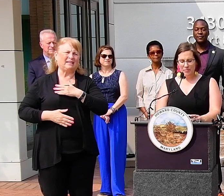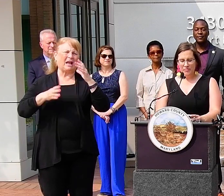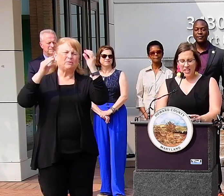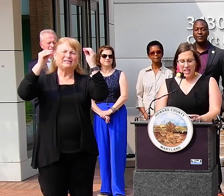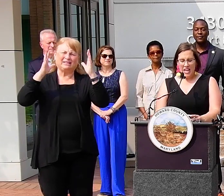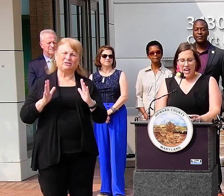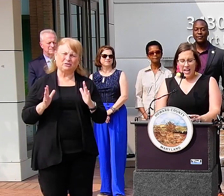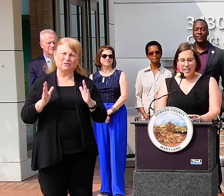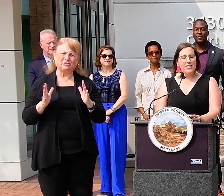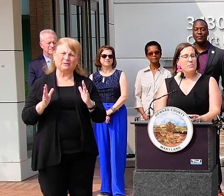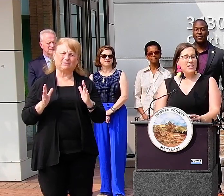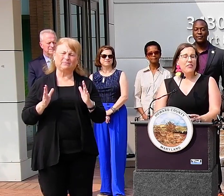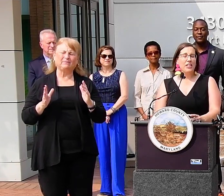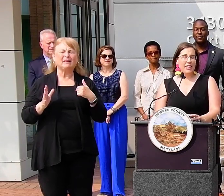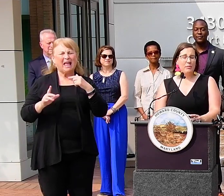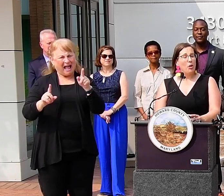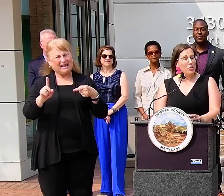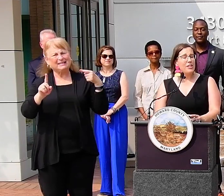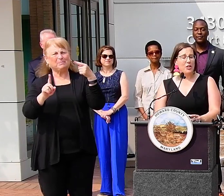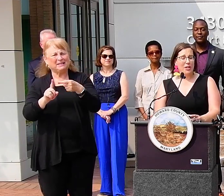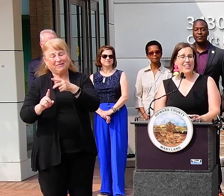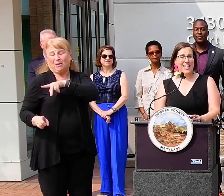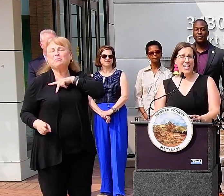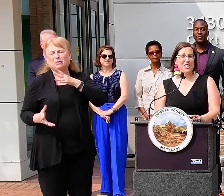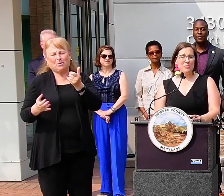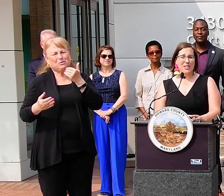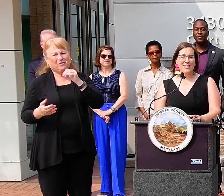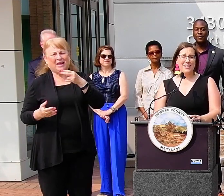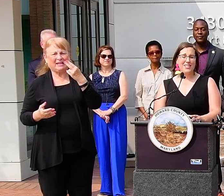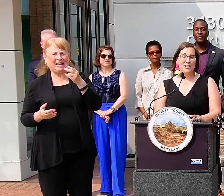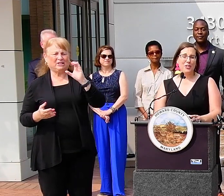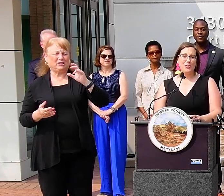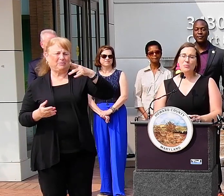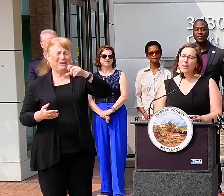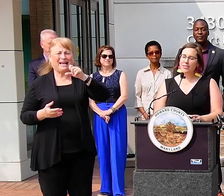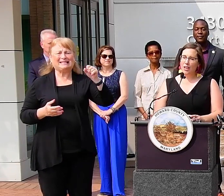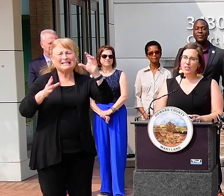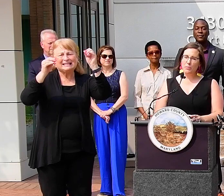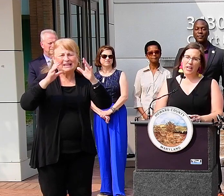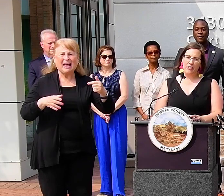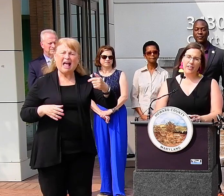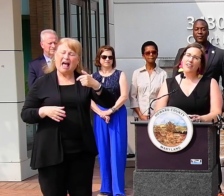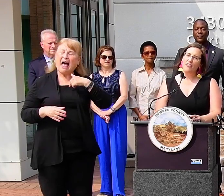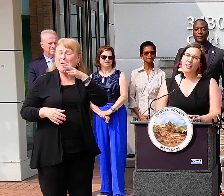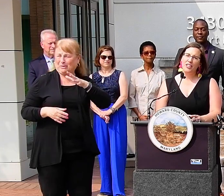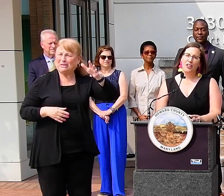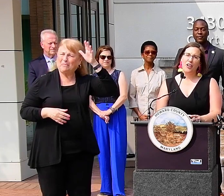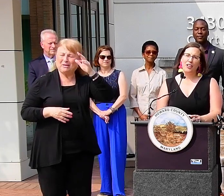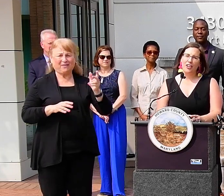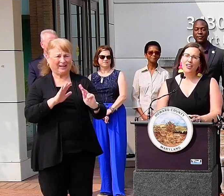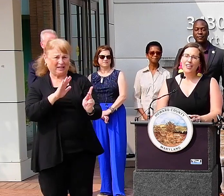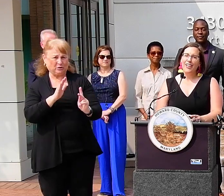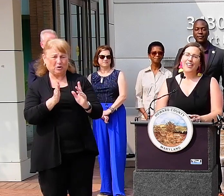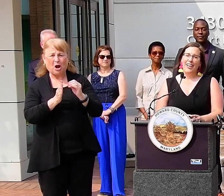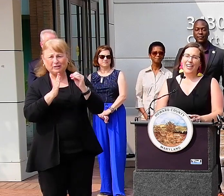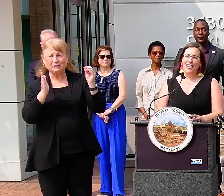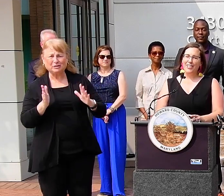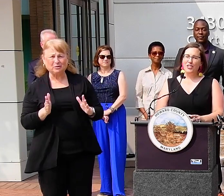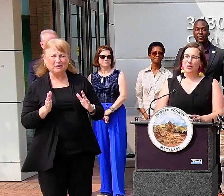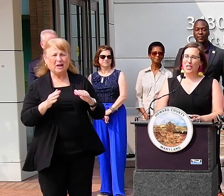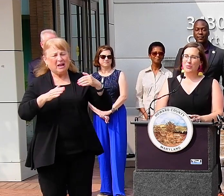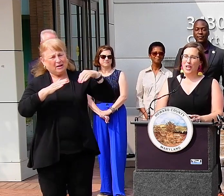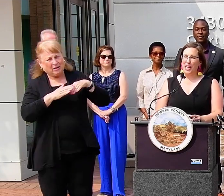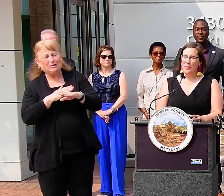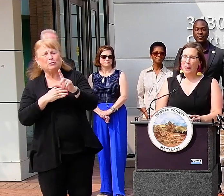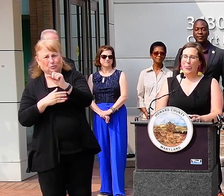teachers. I specifically, personally want to thank HCPSS teachers because I was the parent of a kindergartner heading